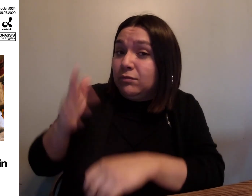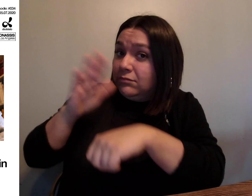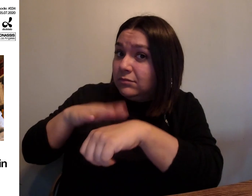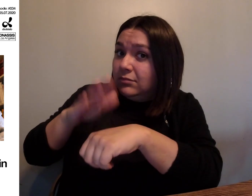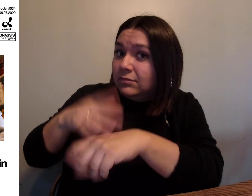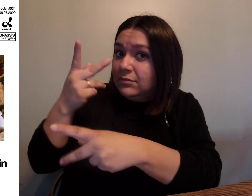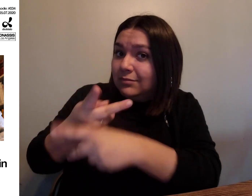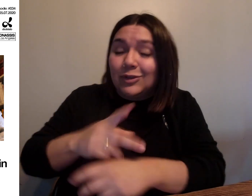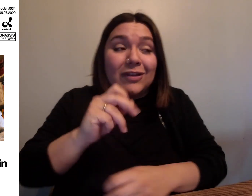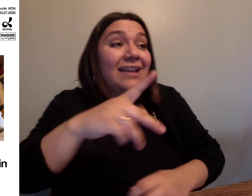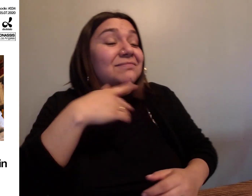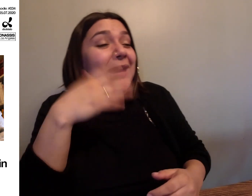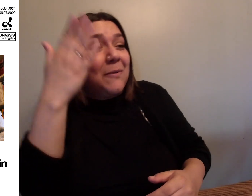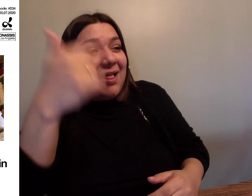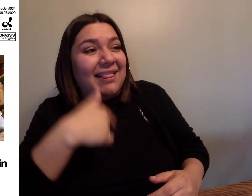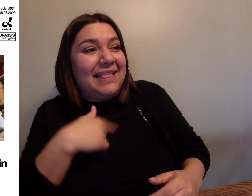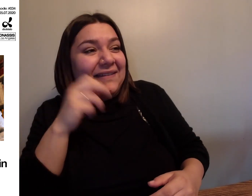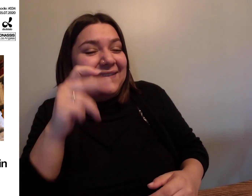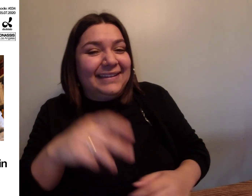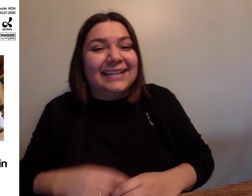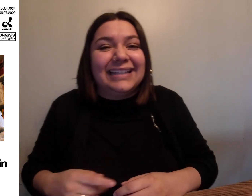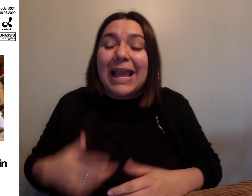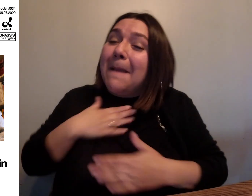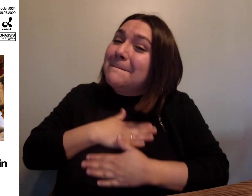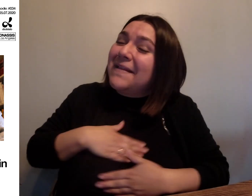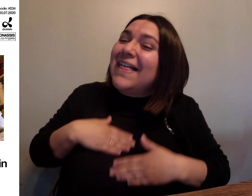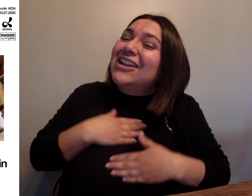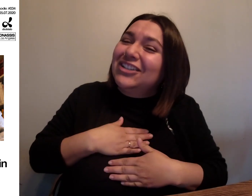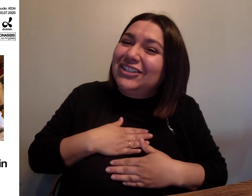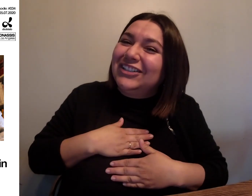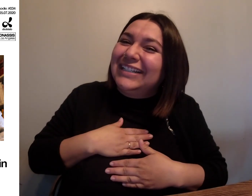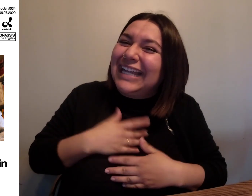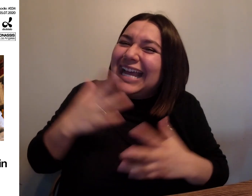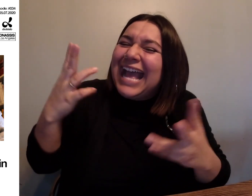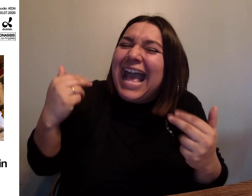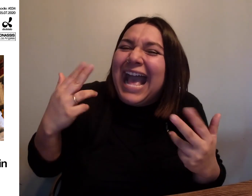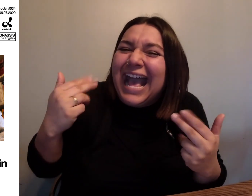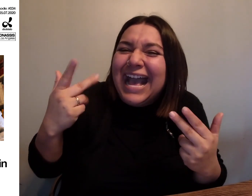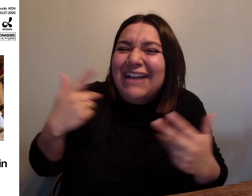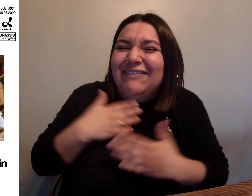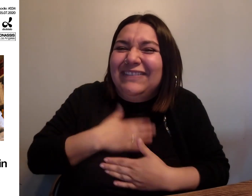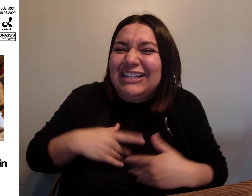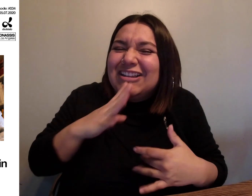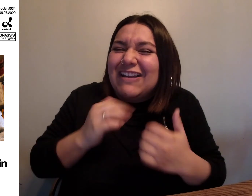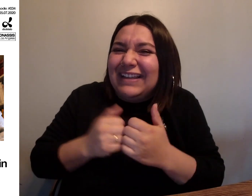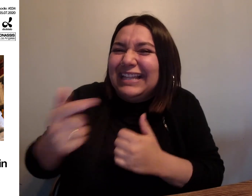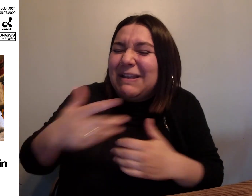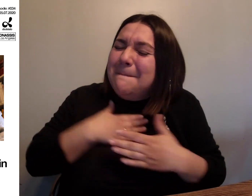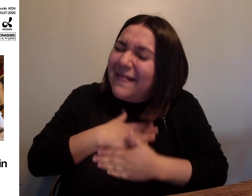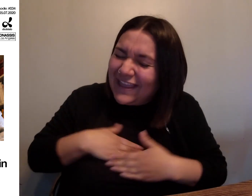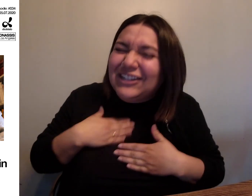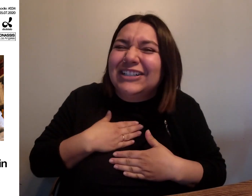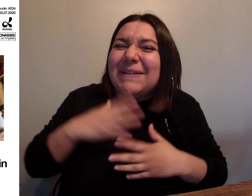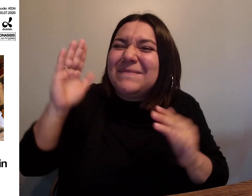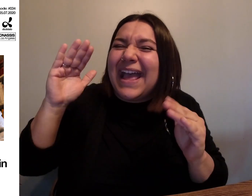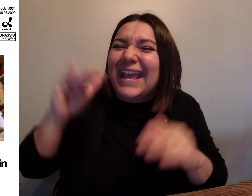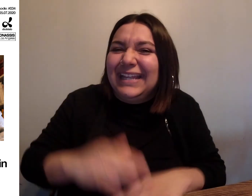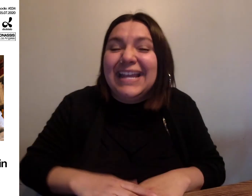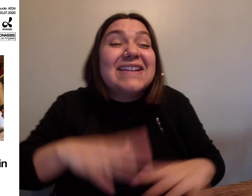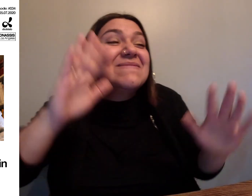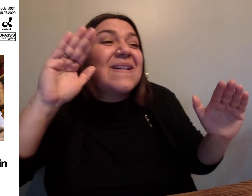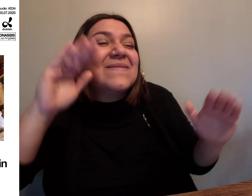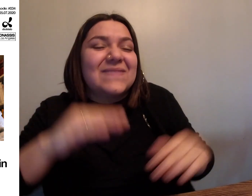I will. And it's a pleasure to talk with you. A pleasure.